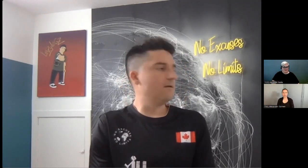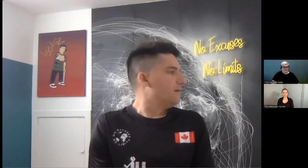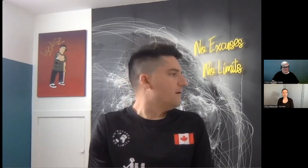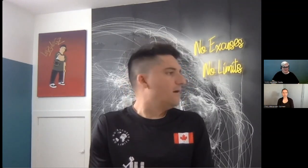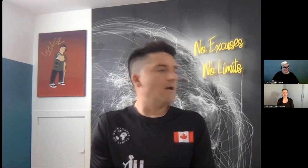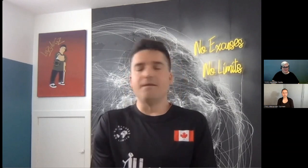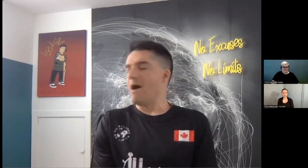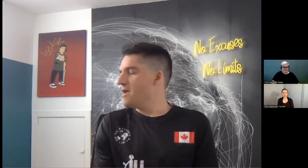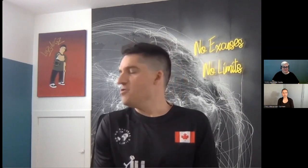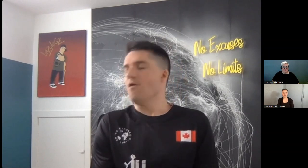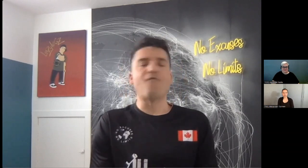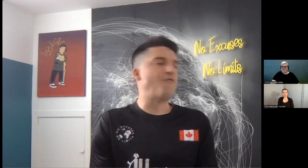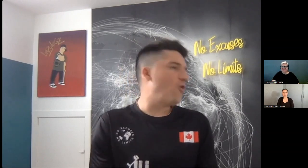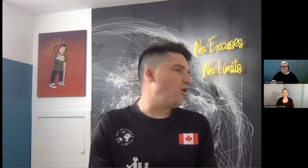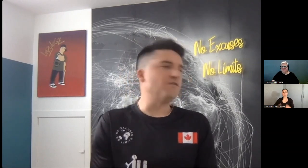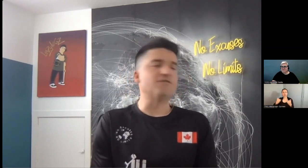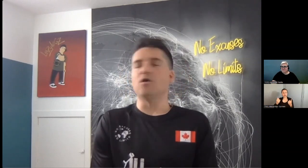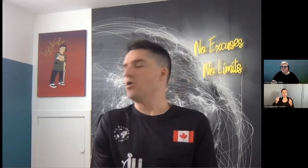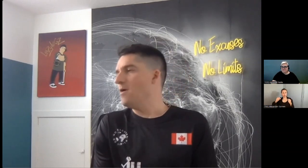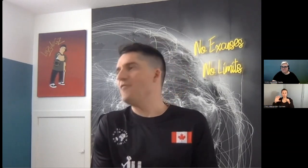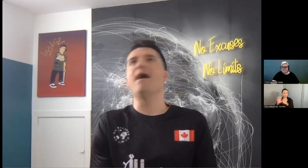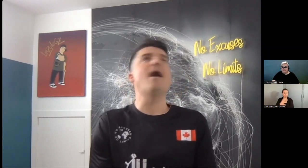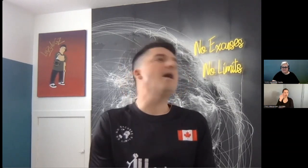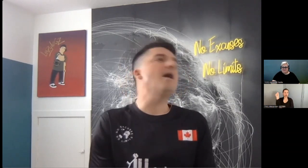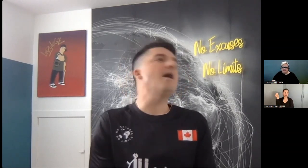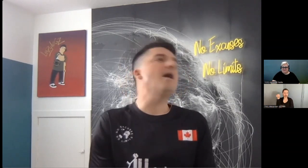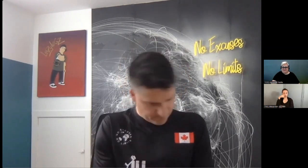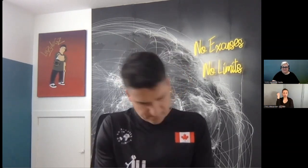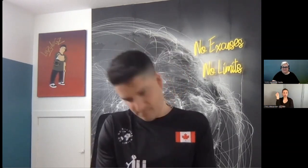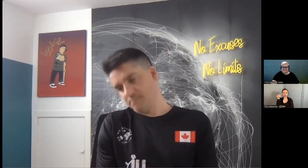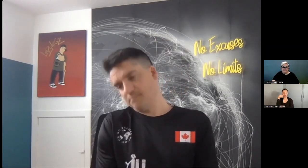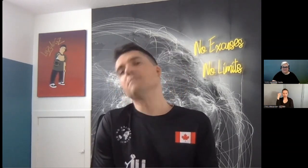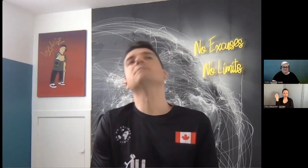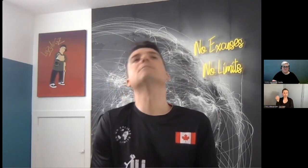Good. Now we're gonna do a full circle with the head.